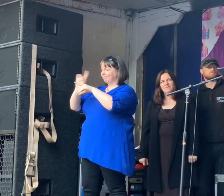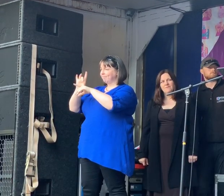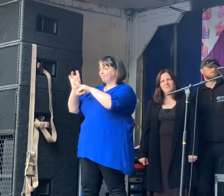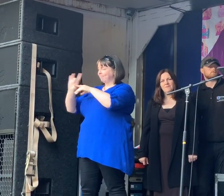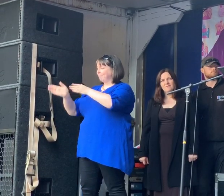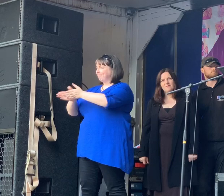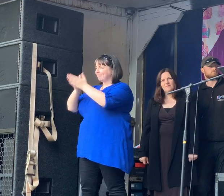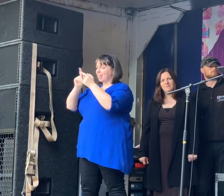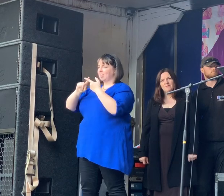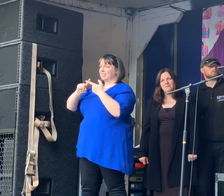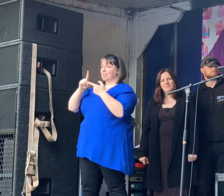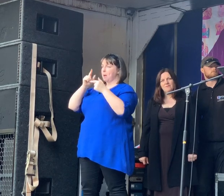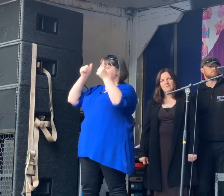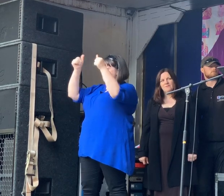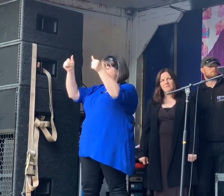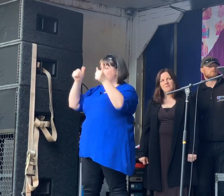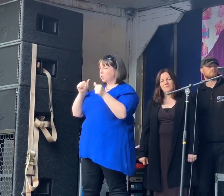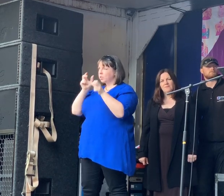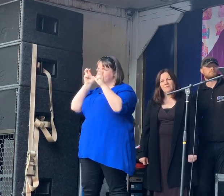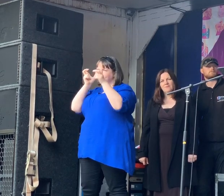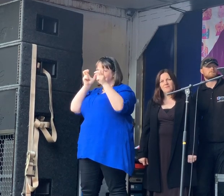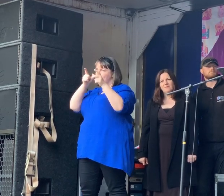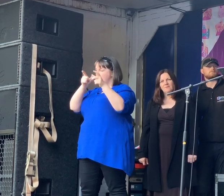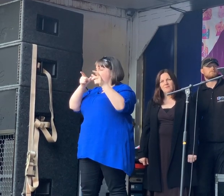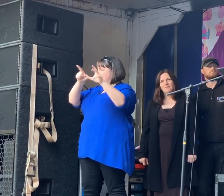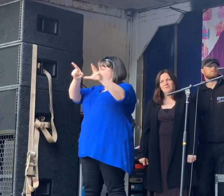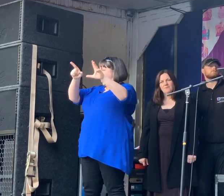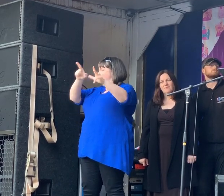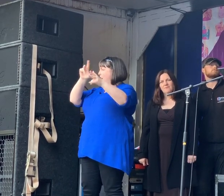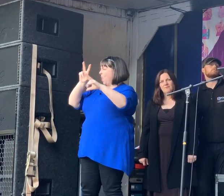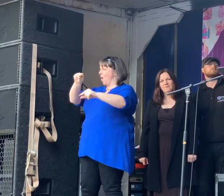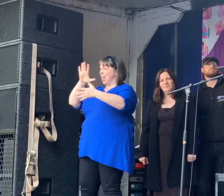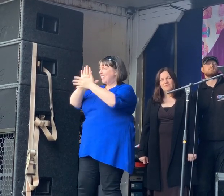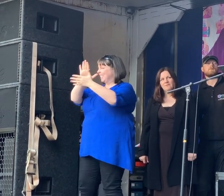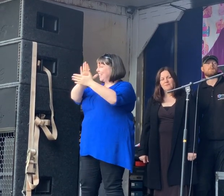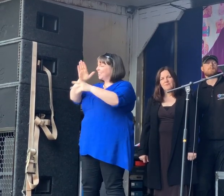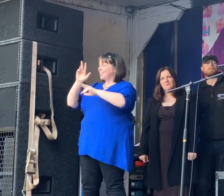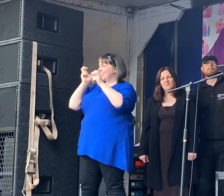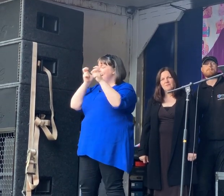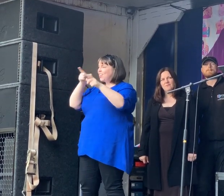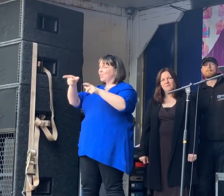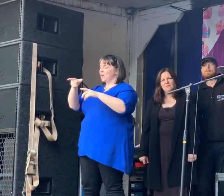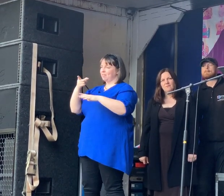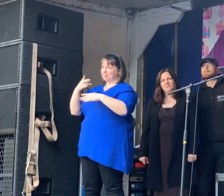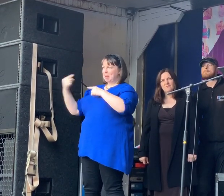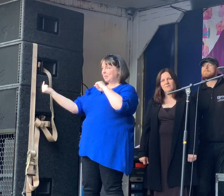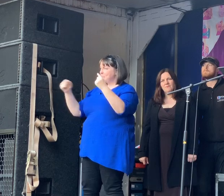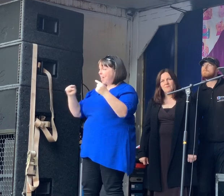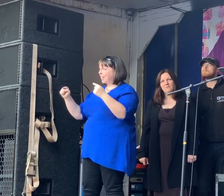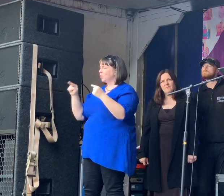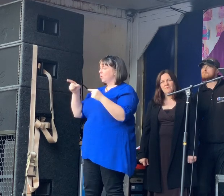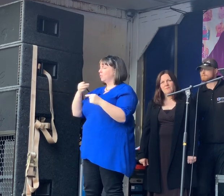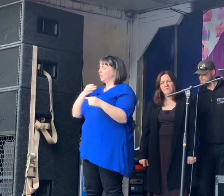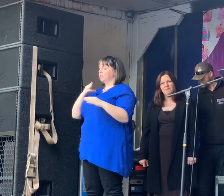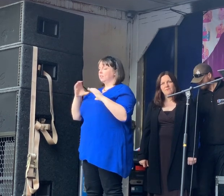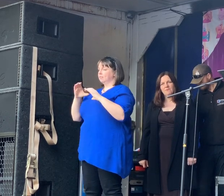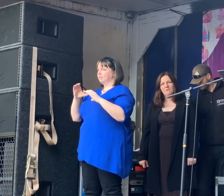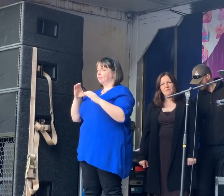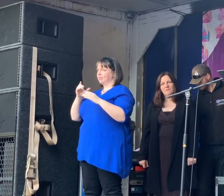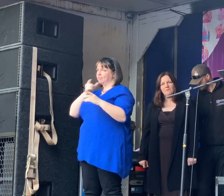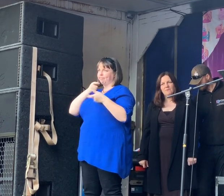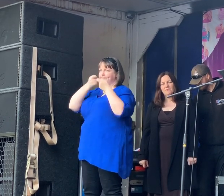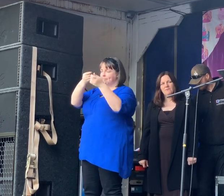watched posters like hawks, gave interviews, had supposed balanced debates, compromised, held your tongue, donated